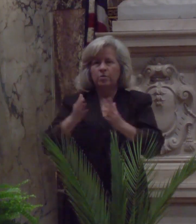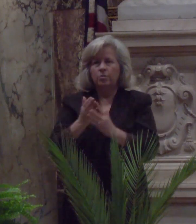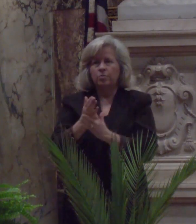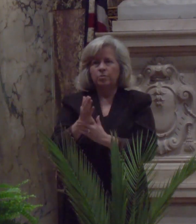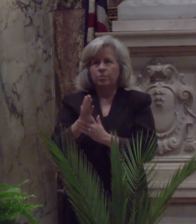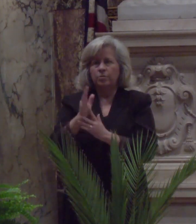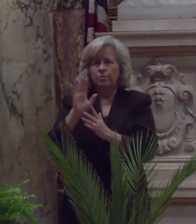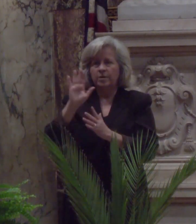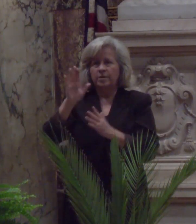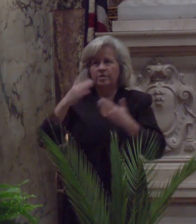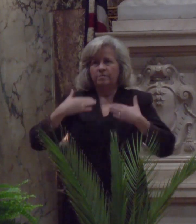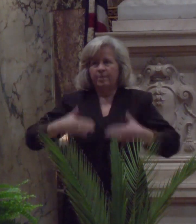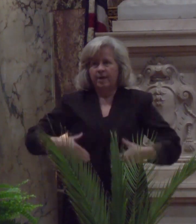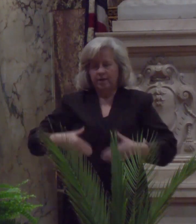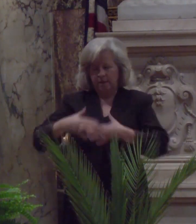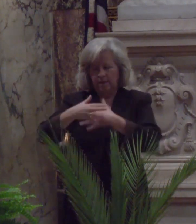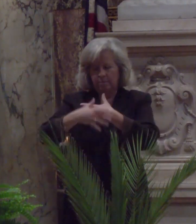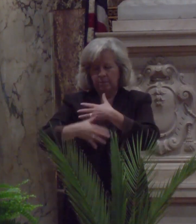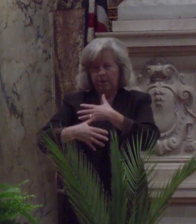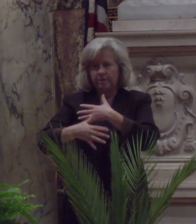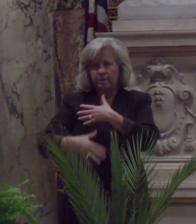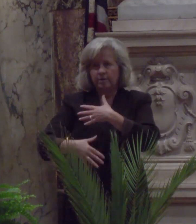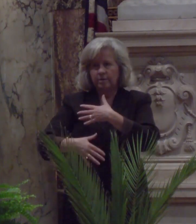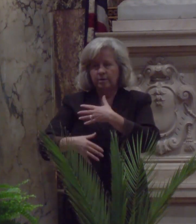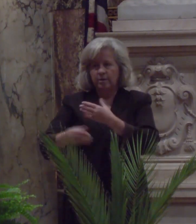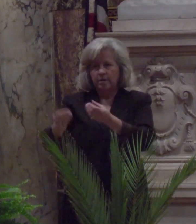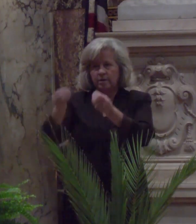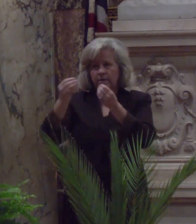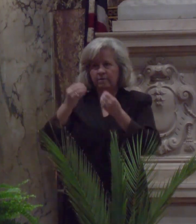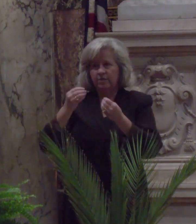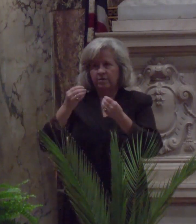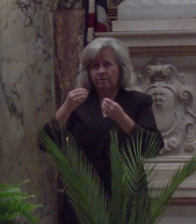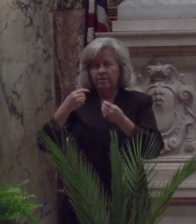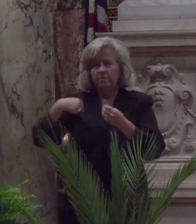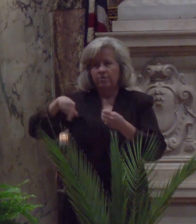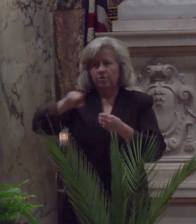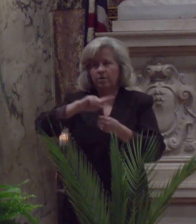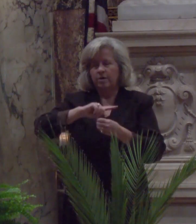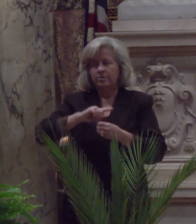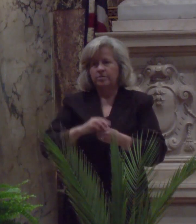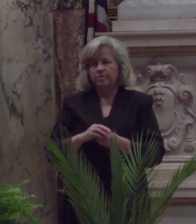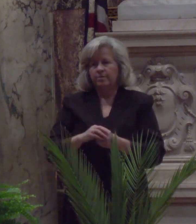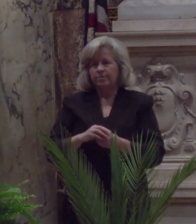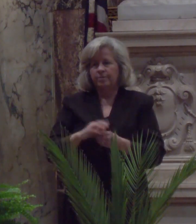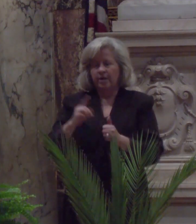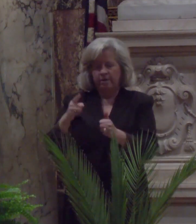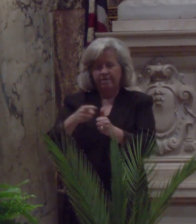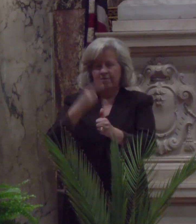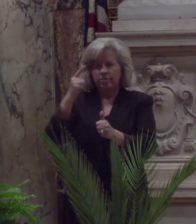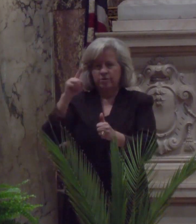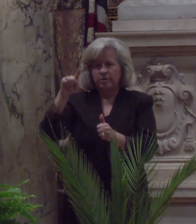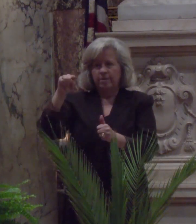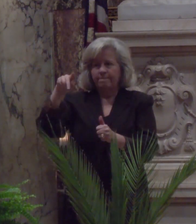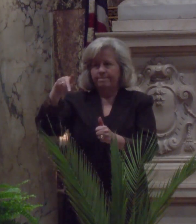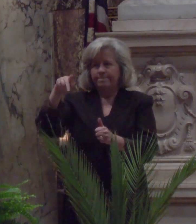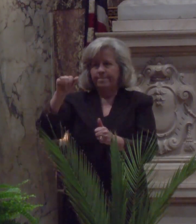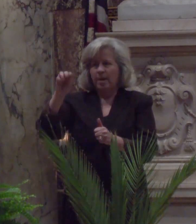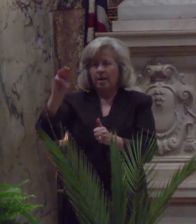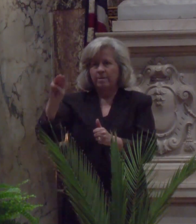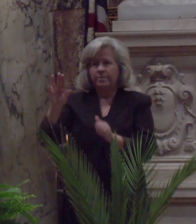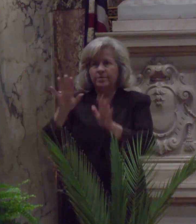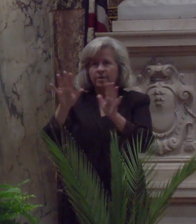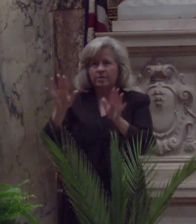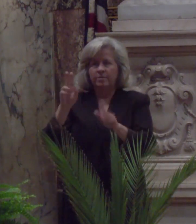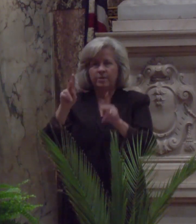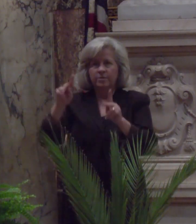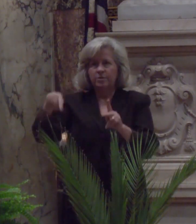body and his blood given for us. On the first Palm Sunday, people could